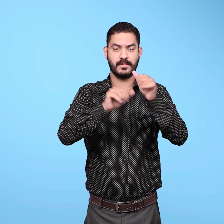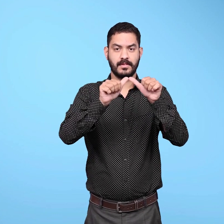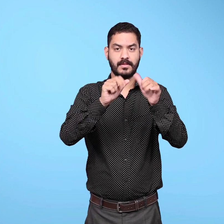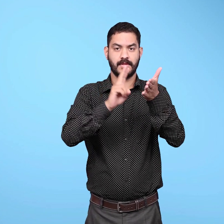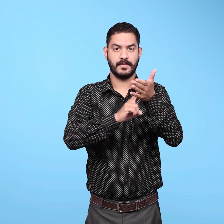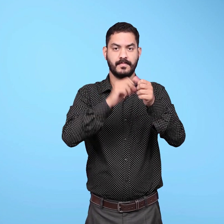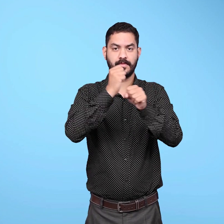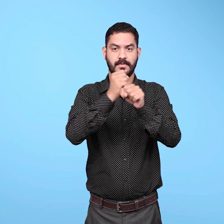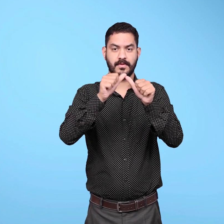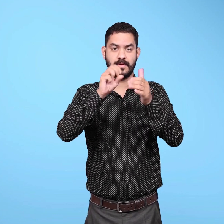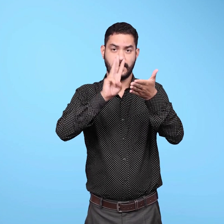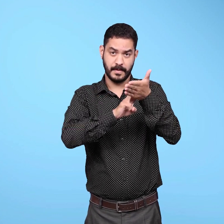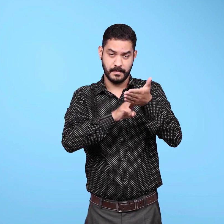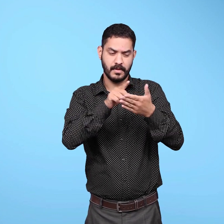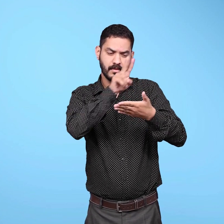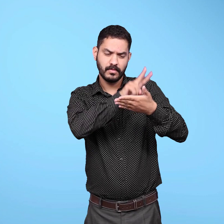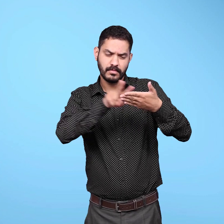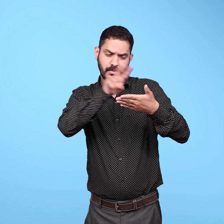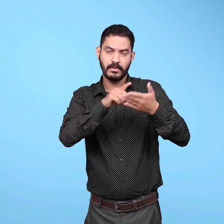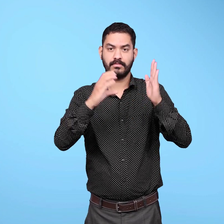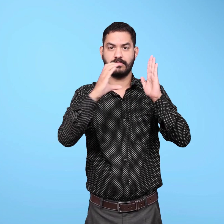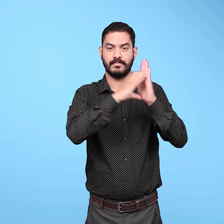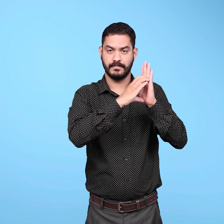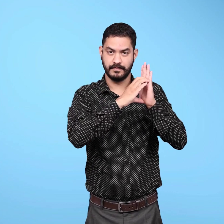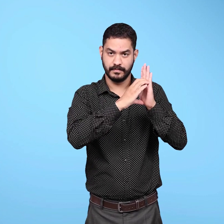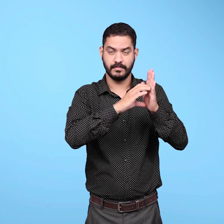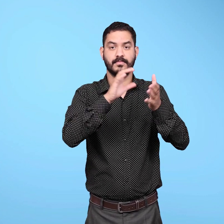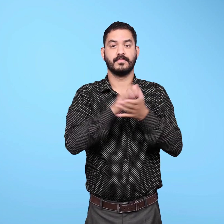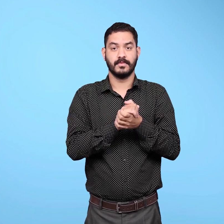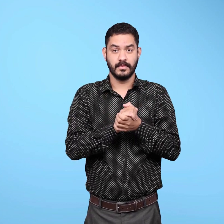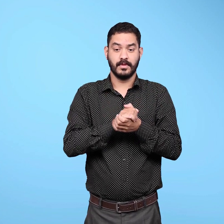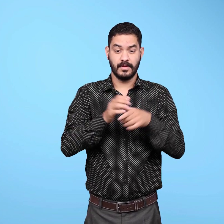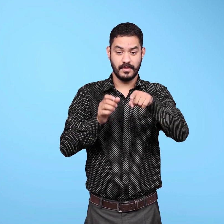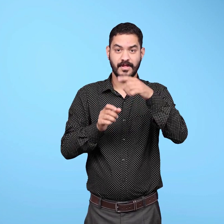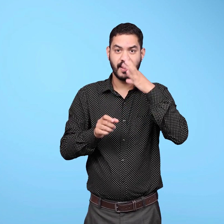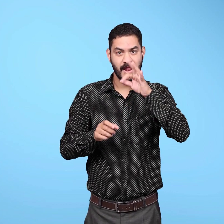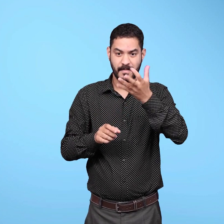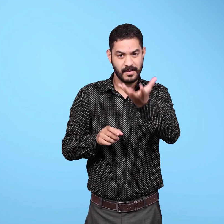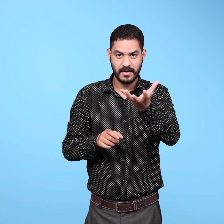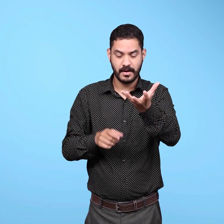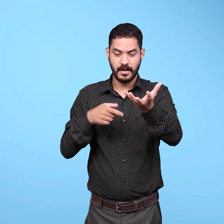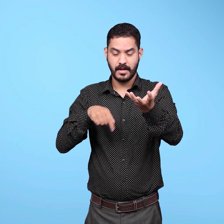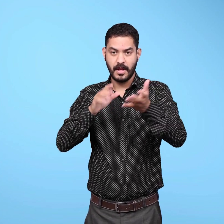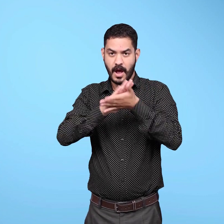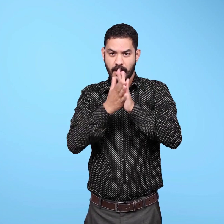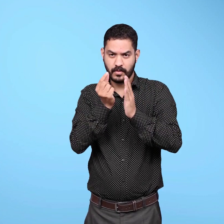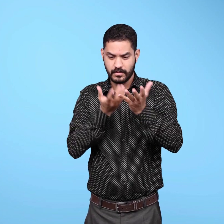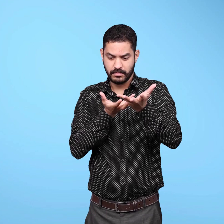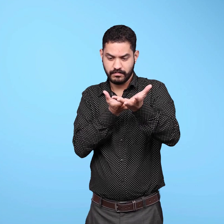from the Sangam collection. As they carry the white paddy of their land to exchange it for